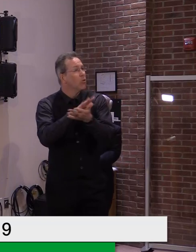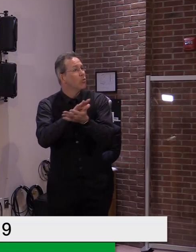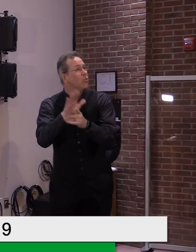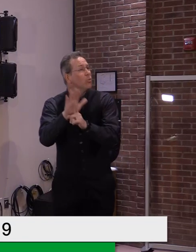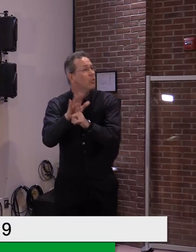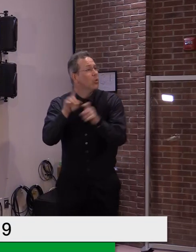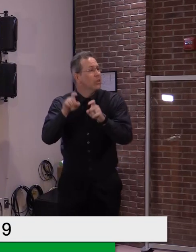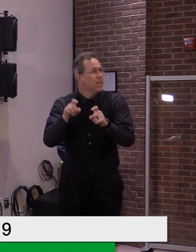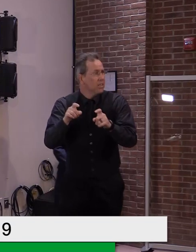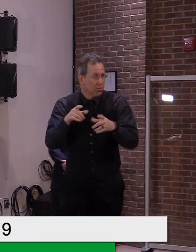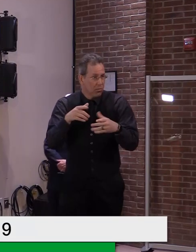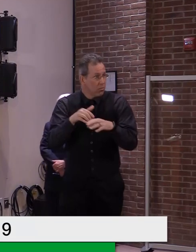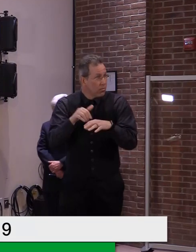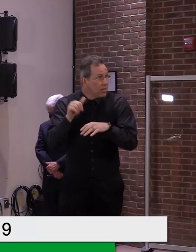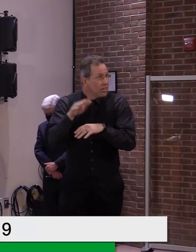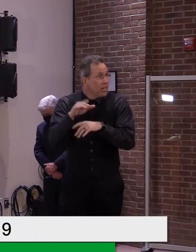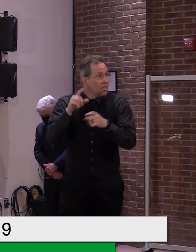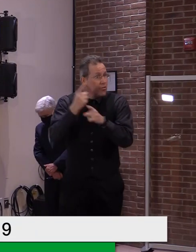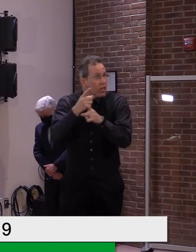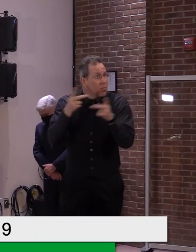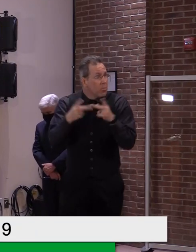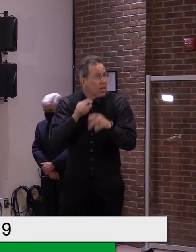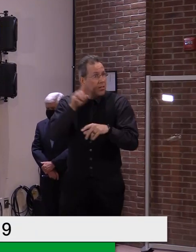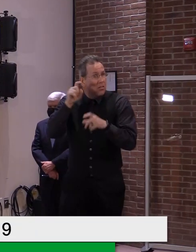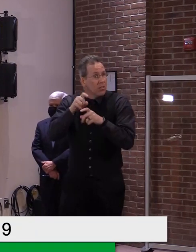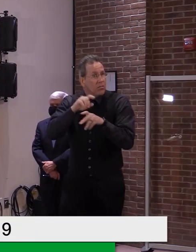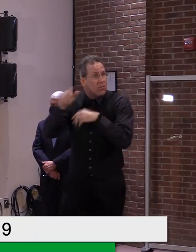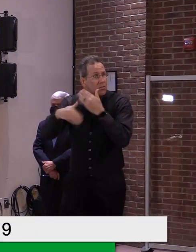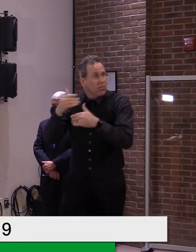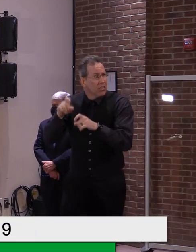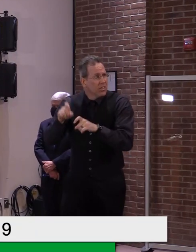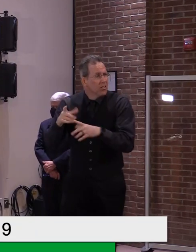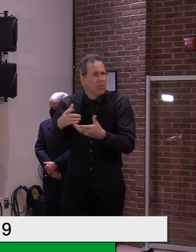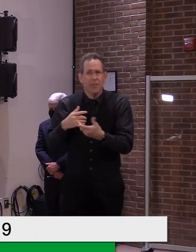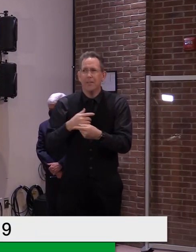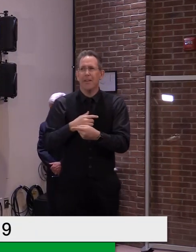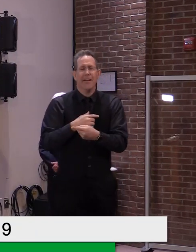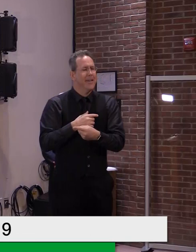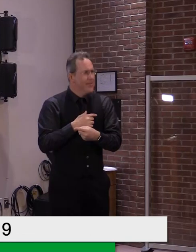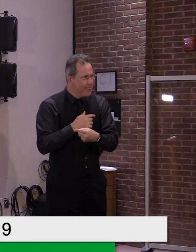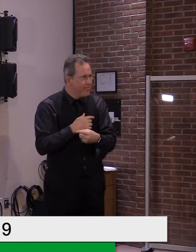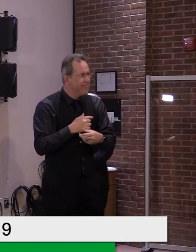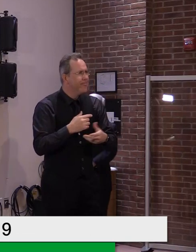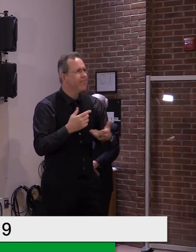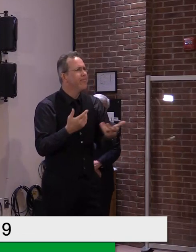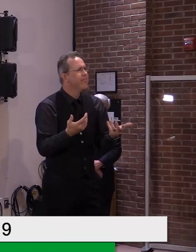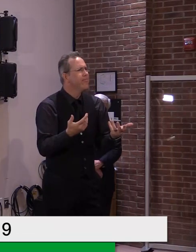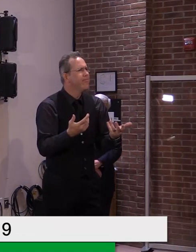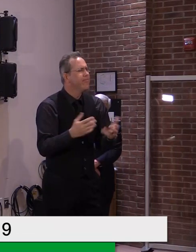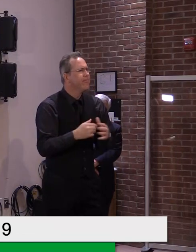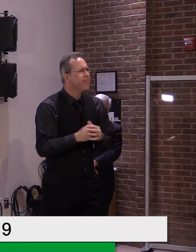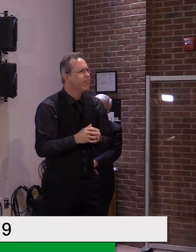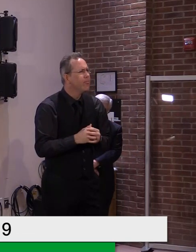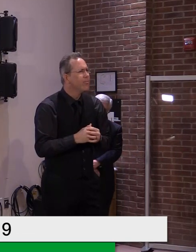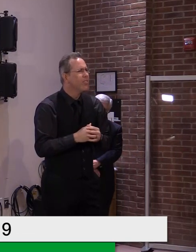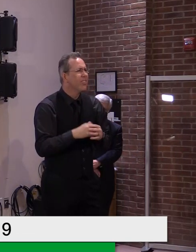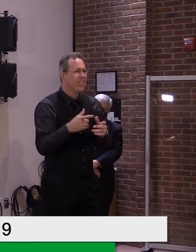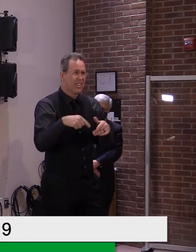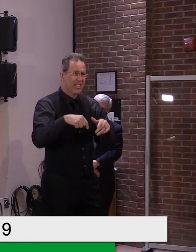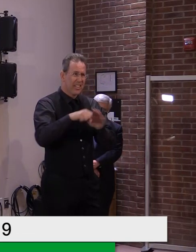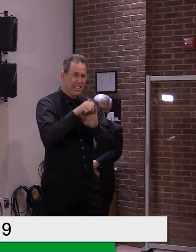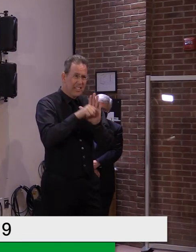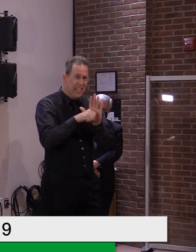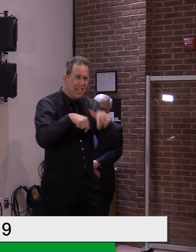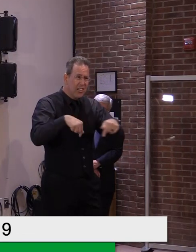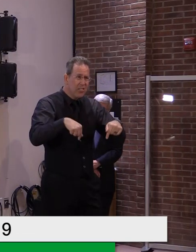on, that the state is treating, you know, presumably high school students differently, even